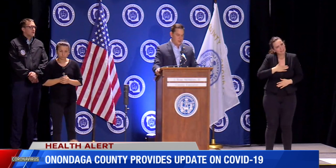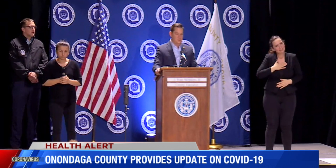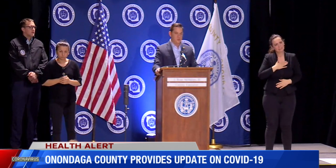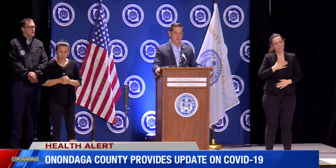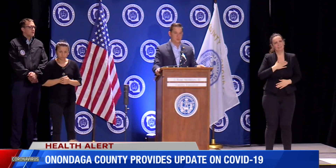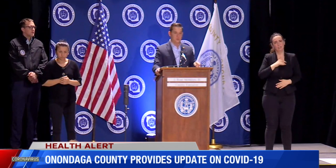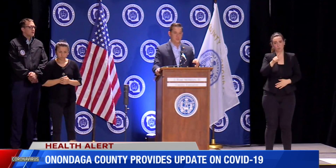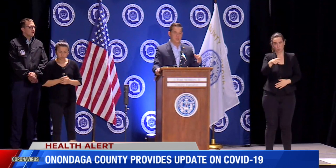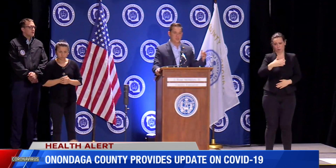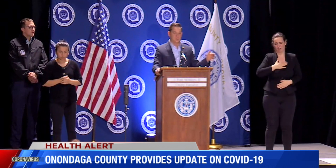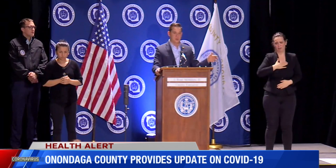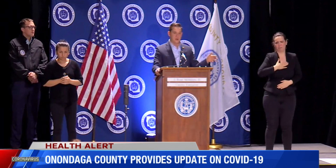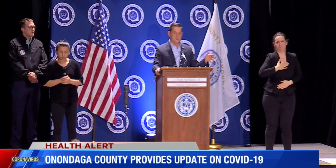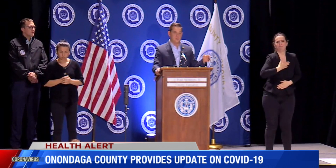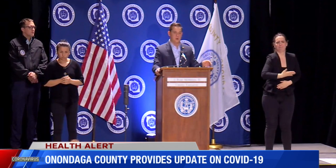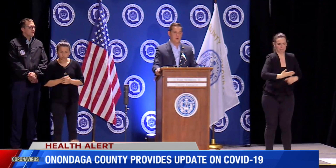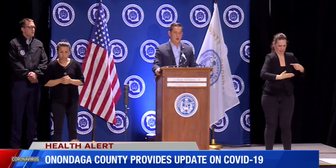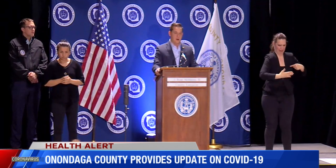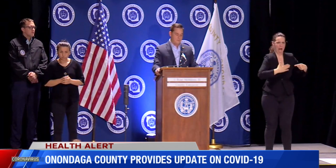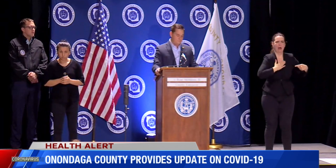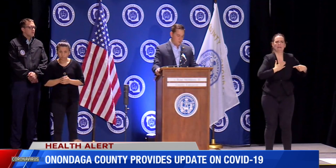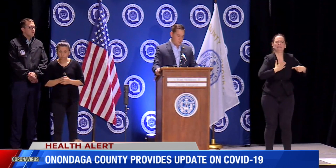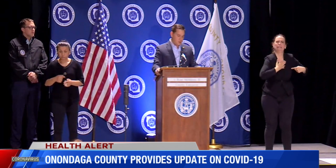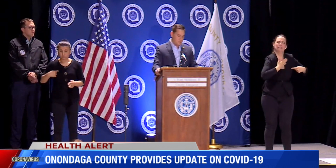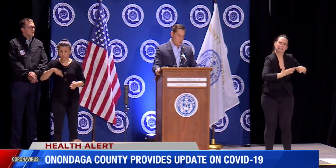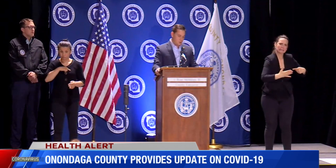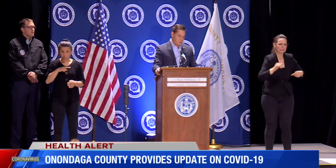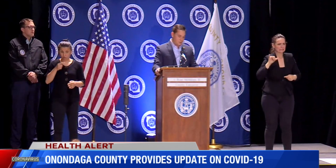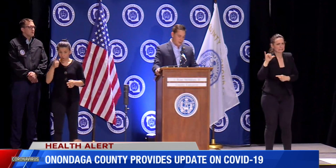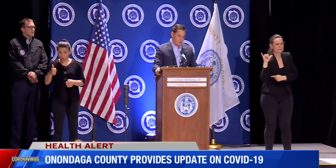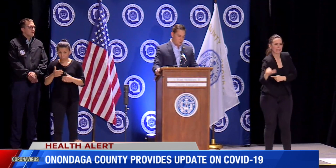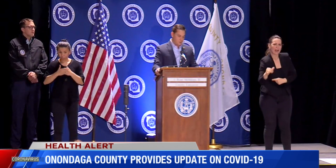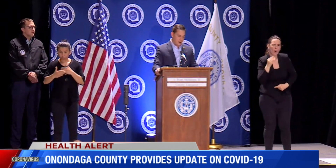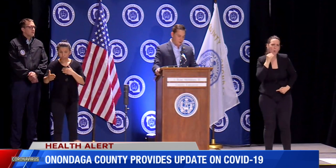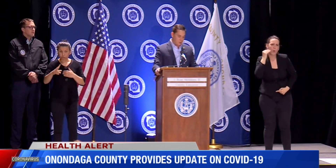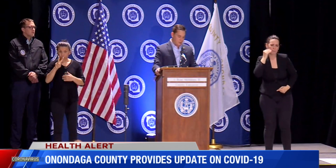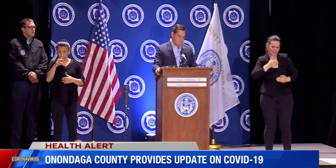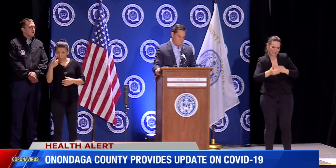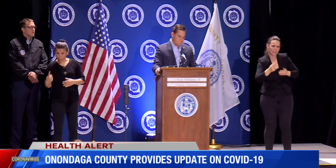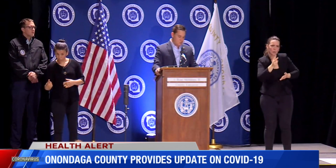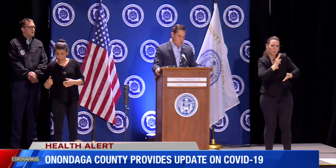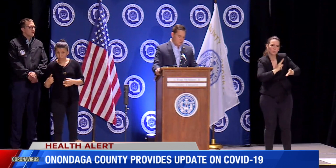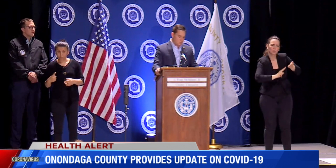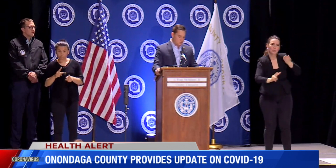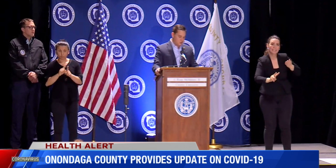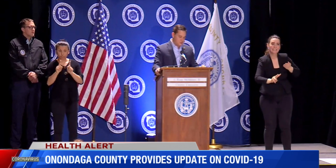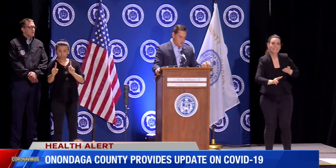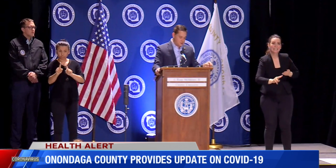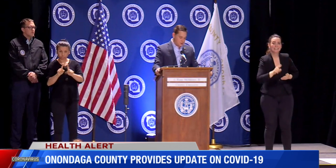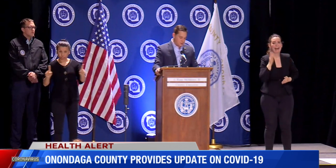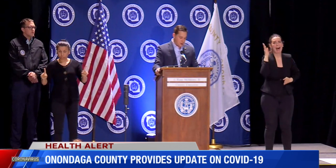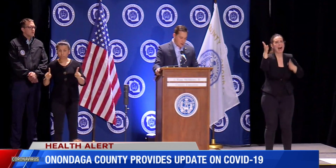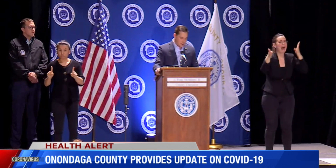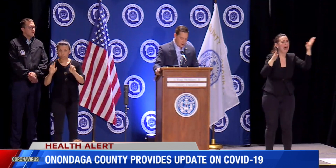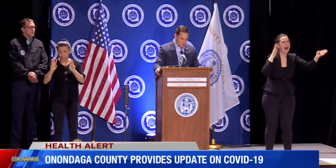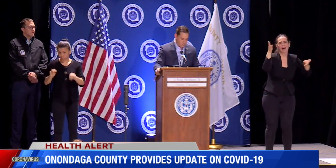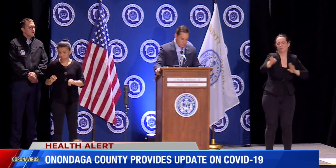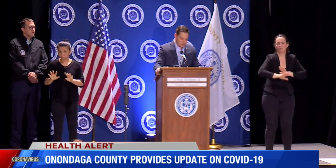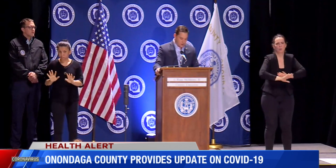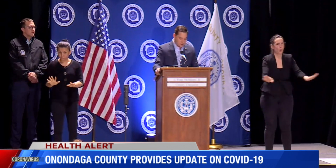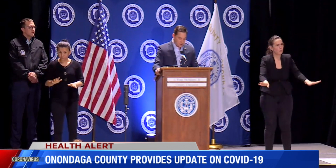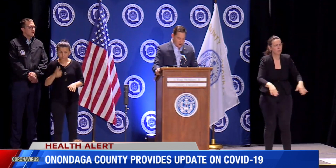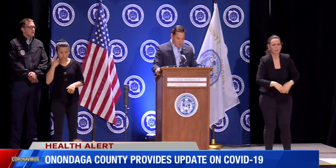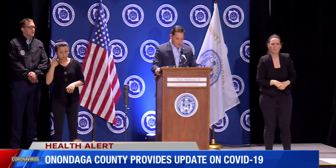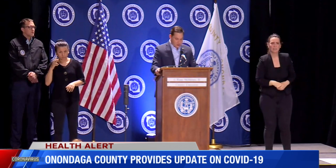situation for the next 2 weeks where we change our behavior. And so that goes for everybody. Social distancing,